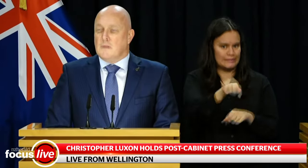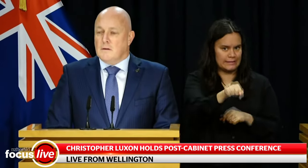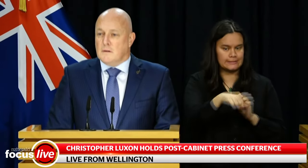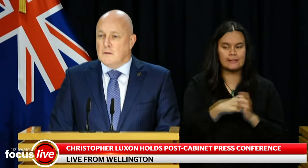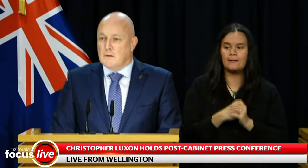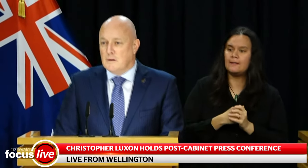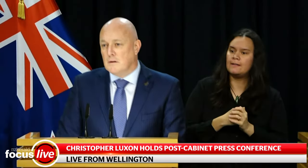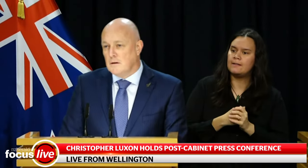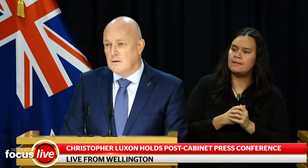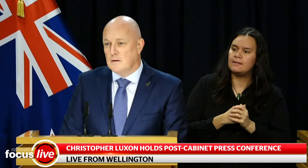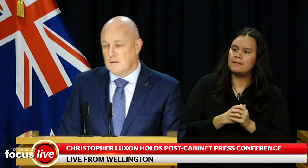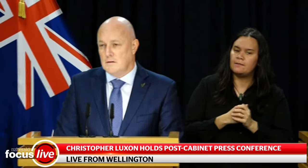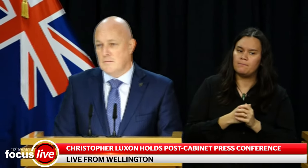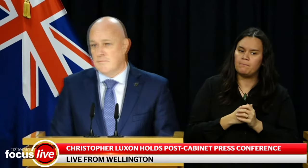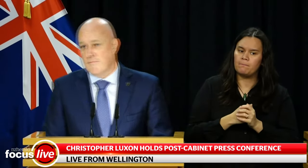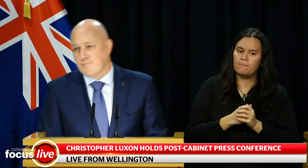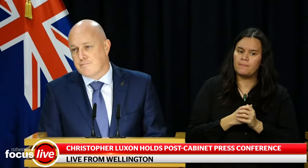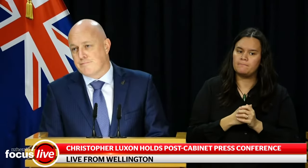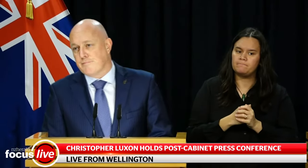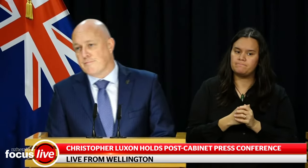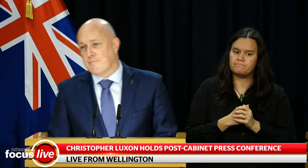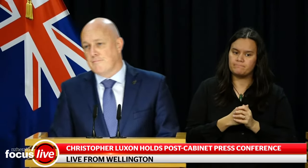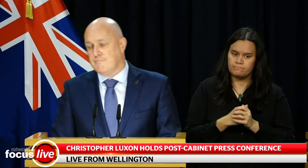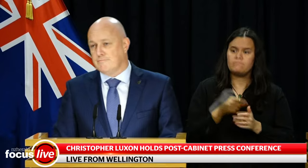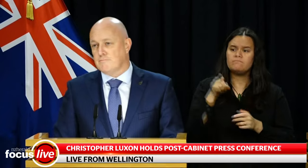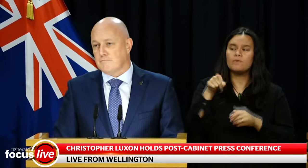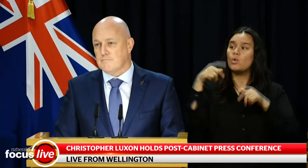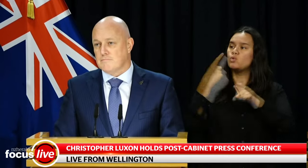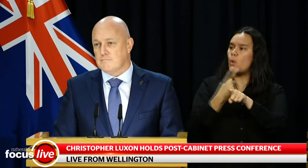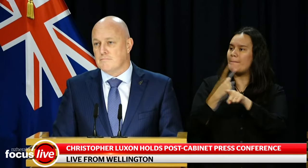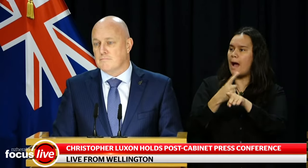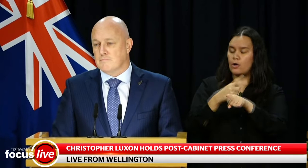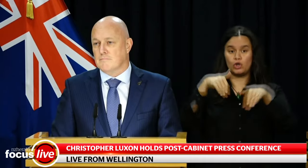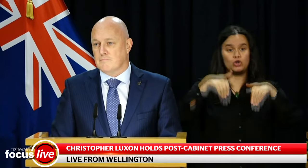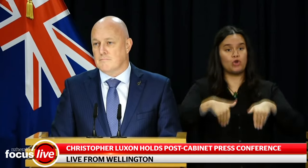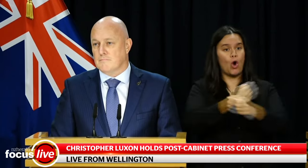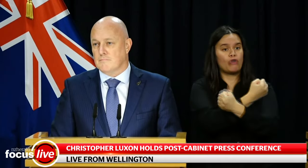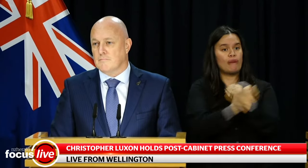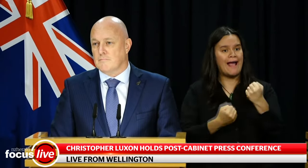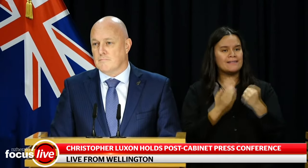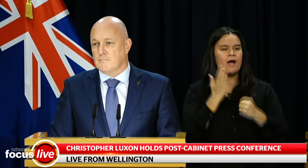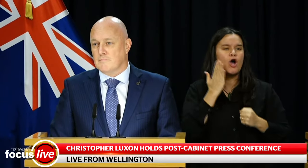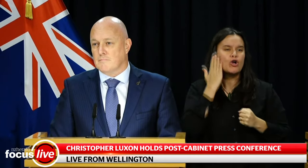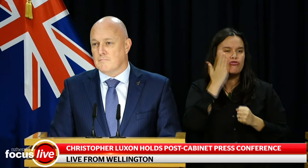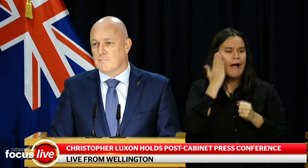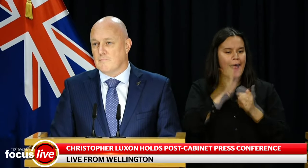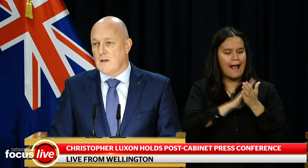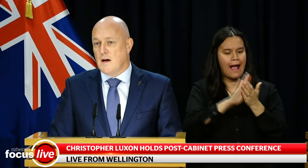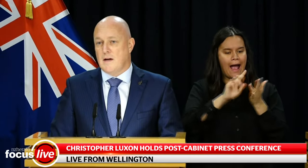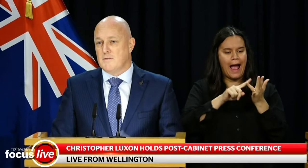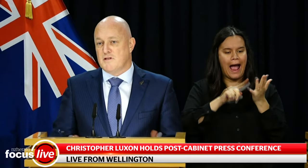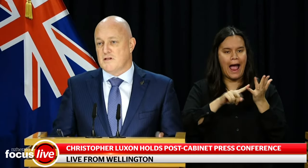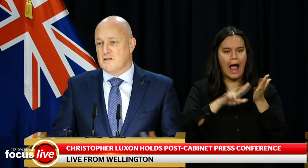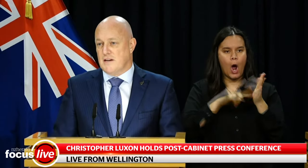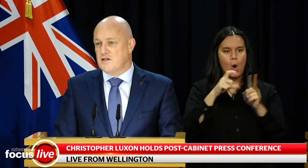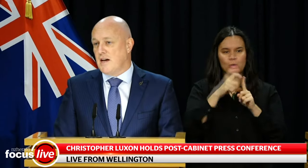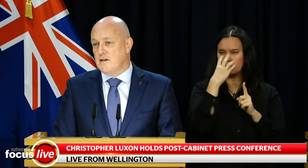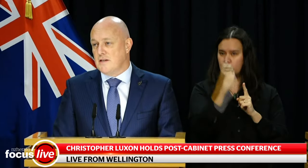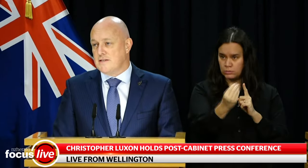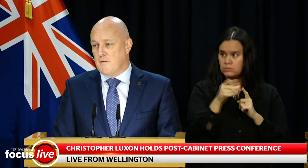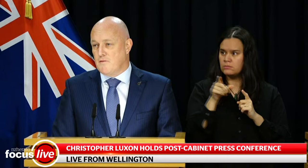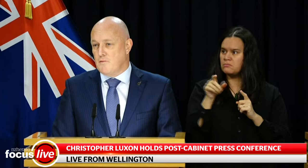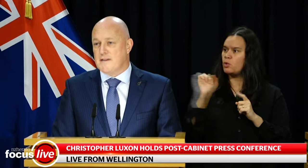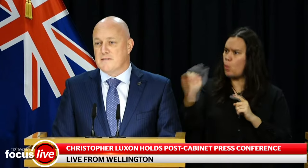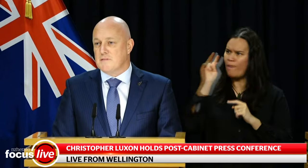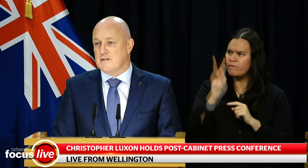election, you said during a TV debate you supported a ban on the industry. What's your position now? Position's